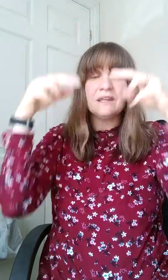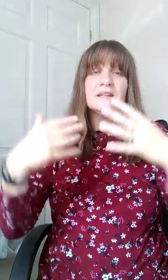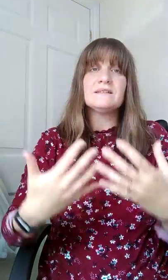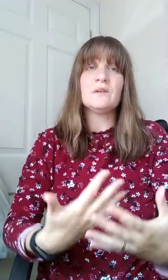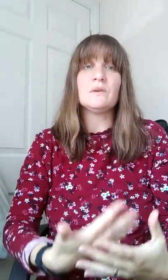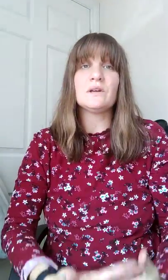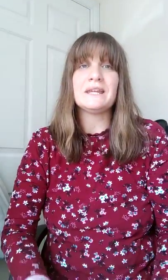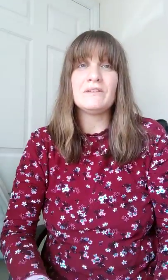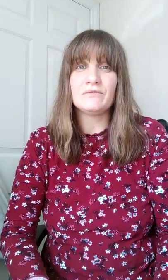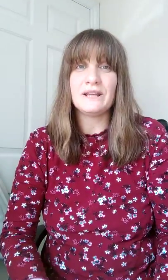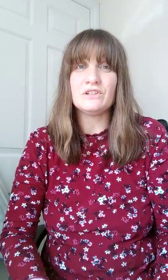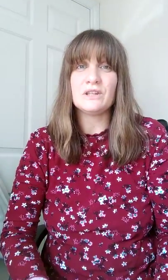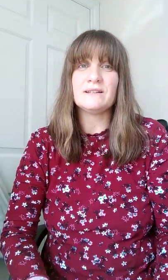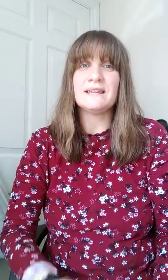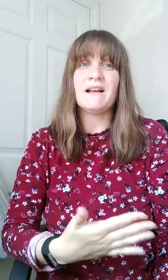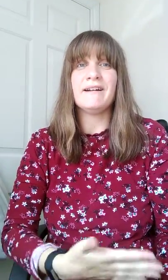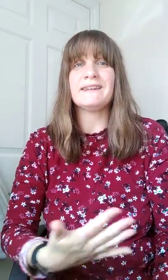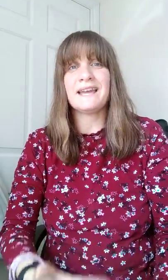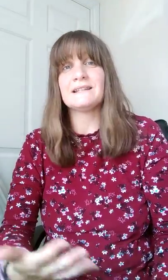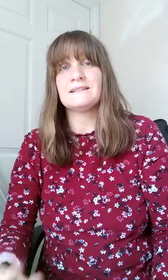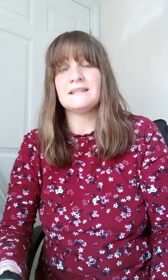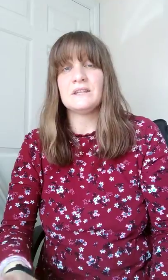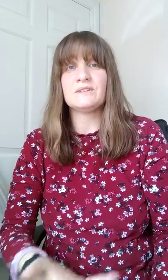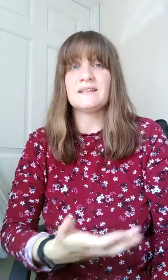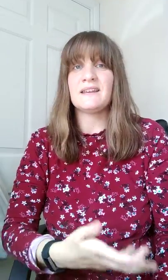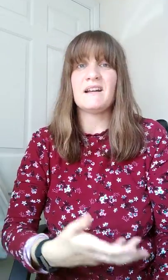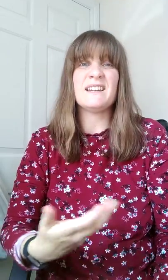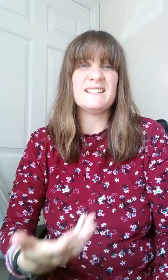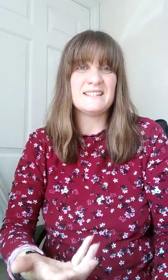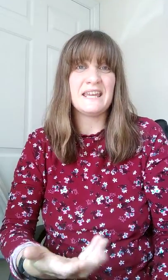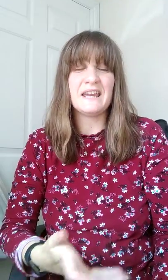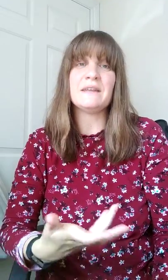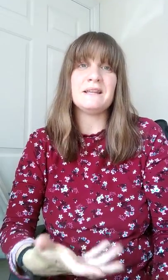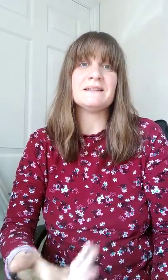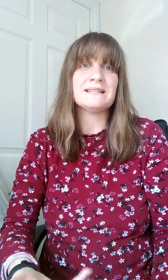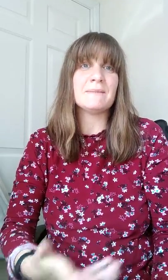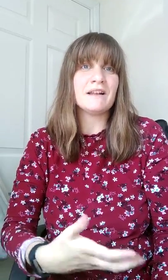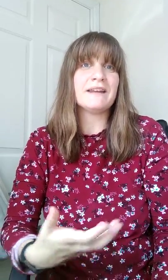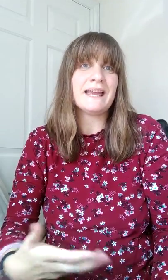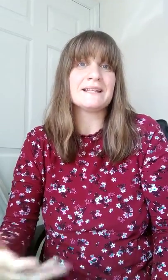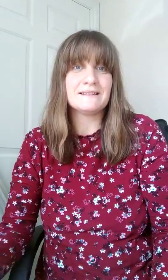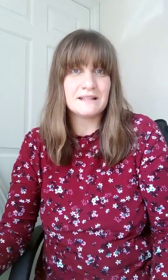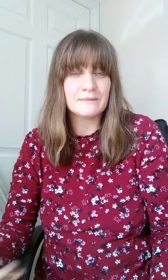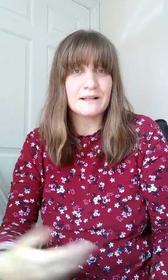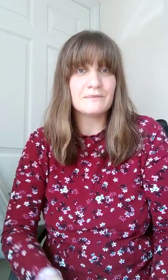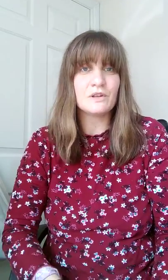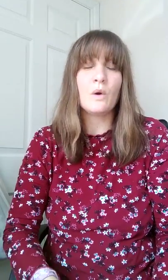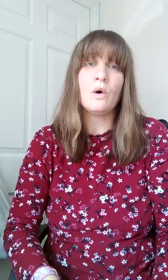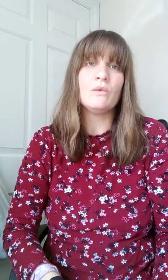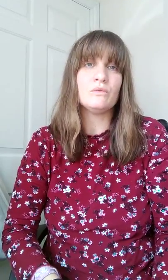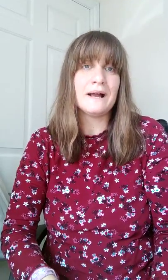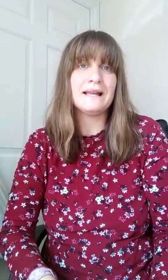So in French you don't say I can see, you just say I see and it means the same as I can see as well. So Envoie.